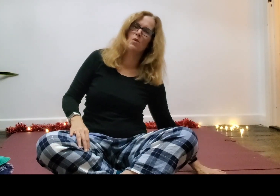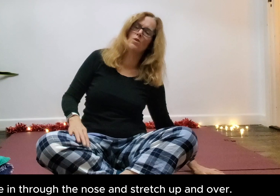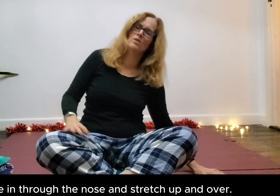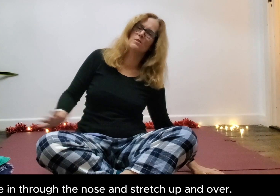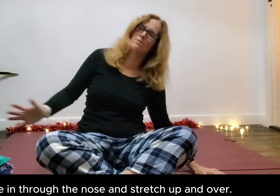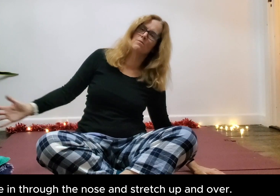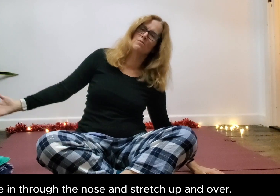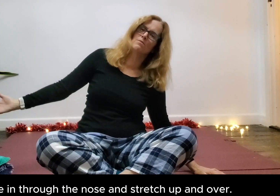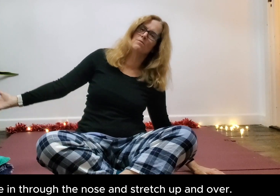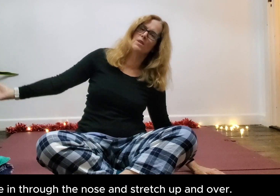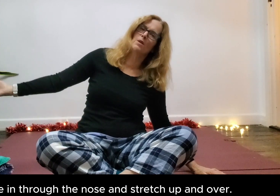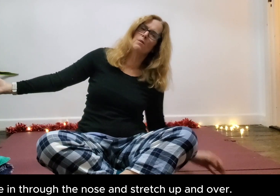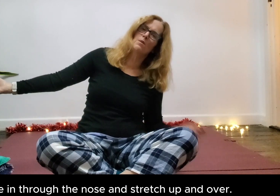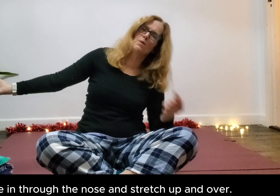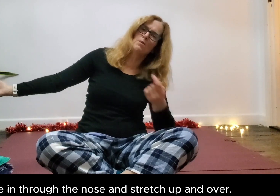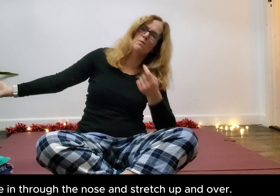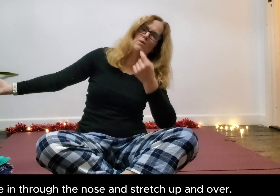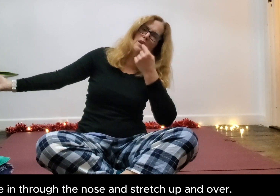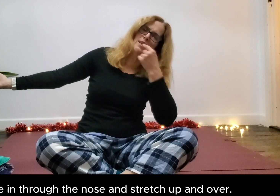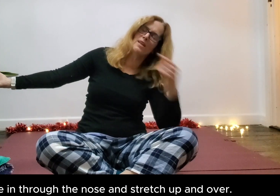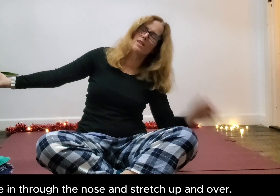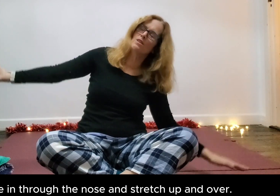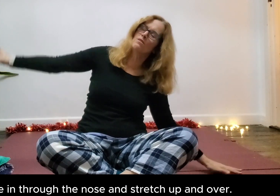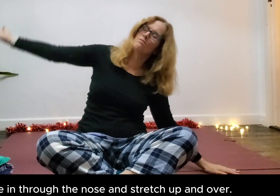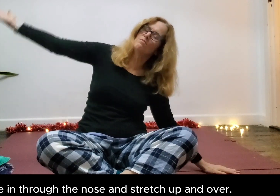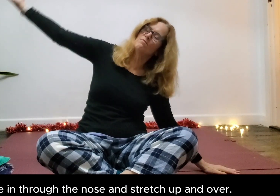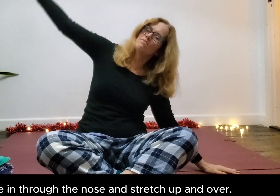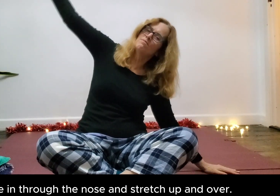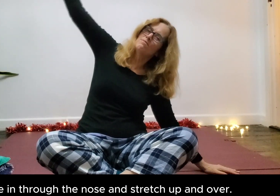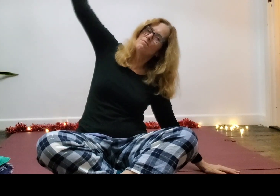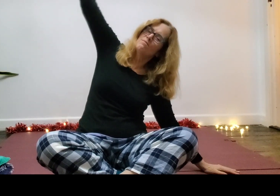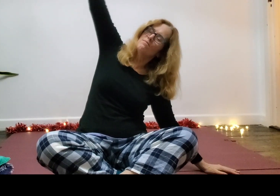Breathe in through the nose and stretch up and over.